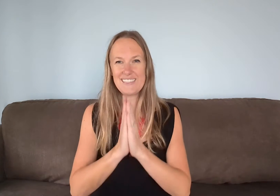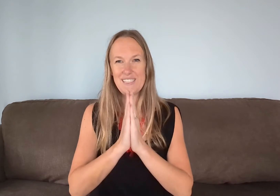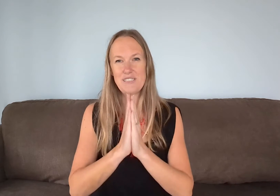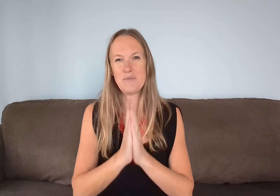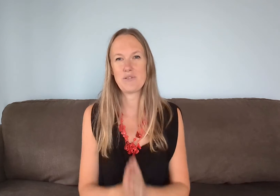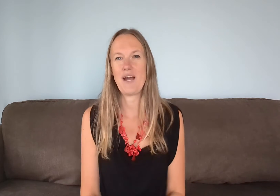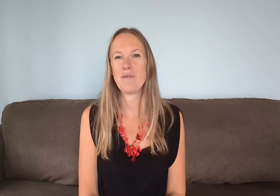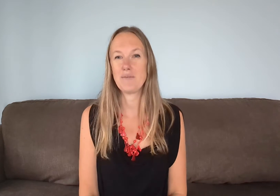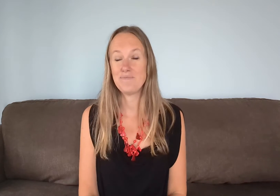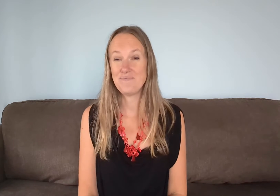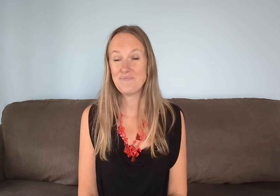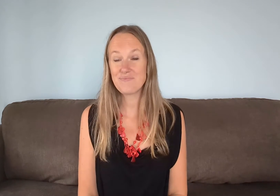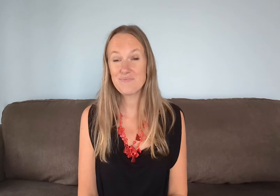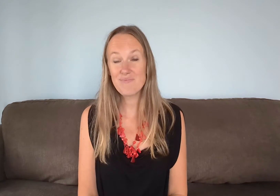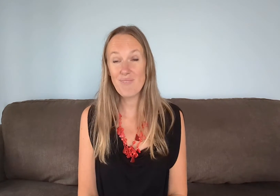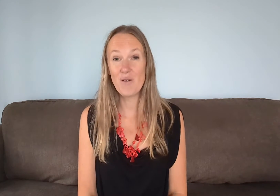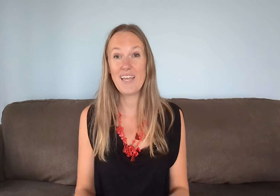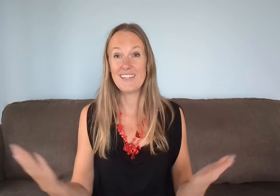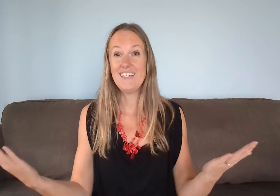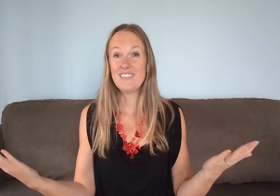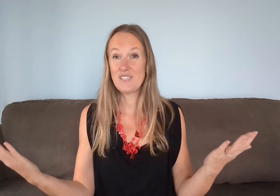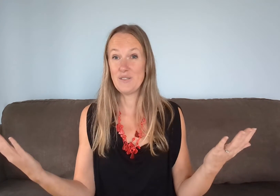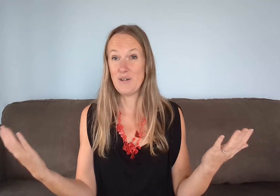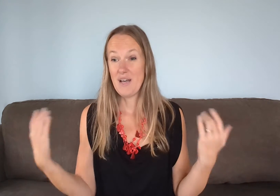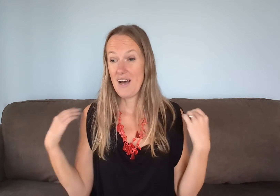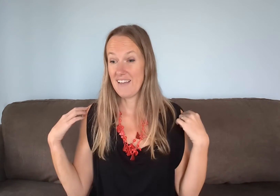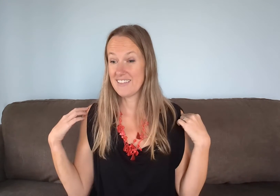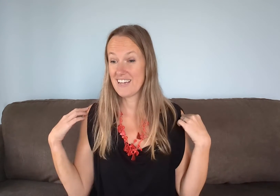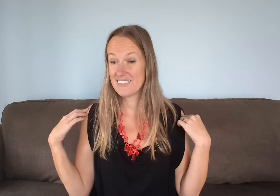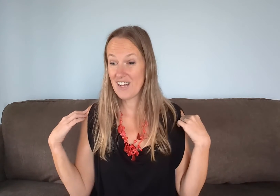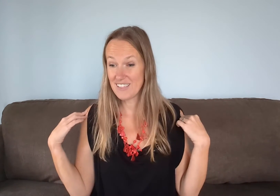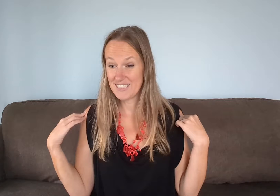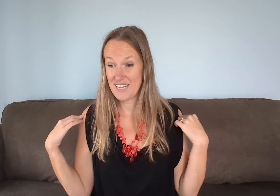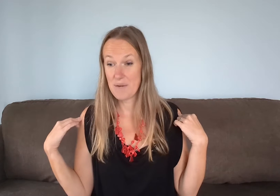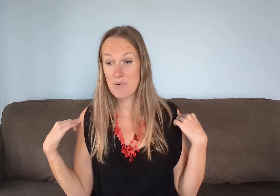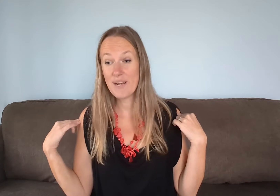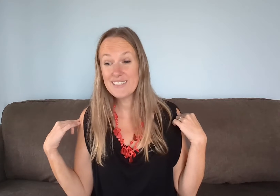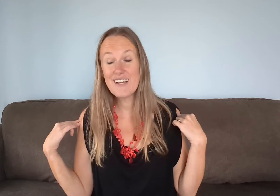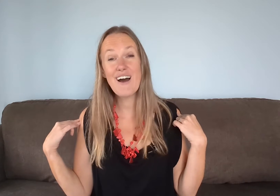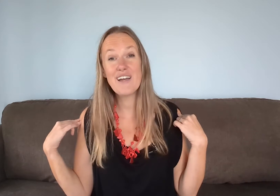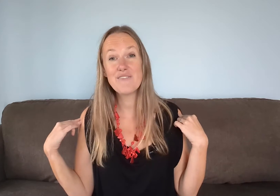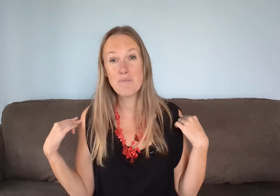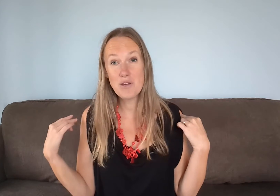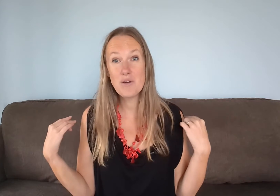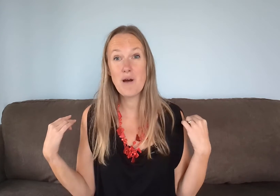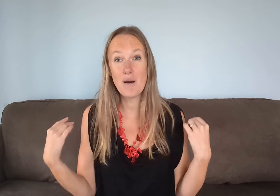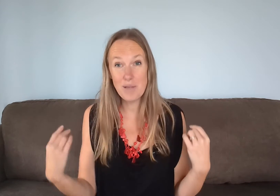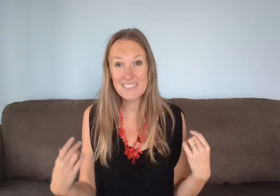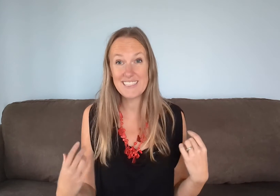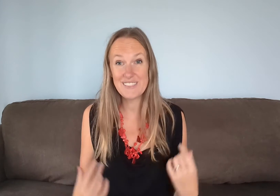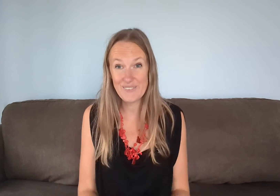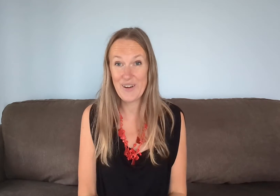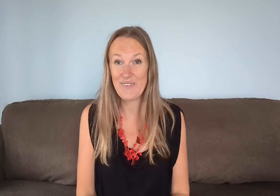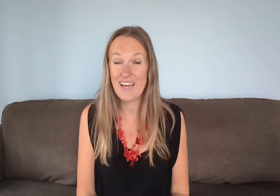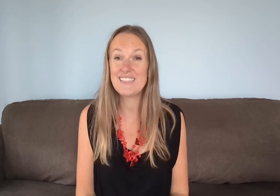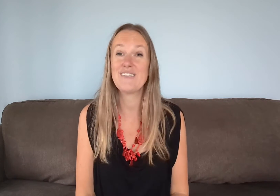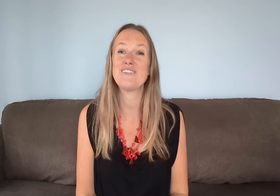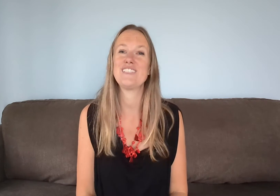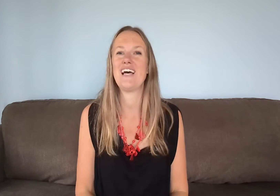consider subscribing. Okay, so the Doxology. Praise God from whom all blessings flow. That's our first